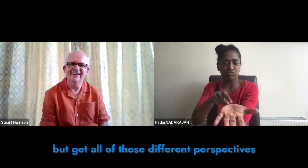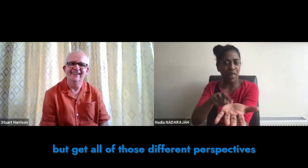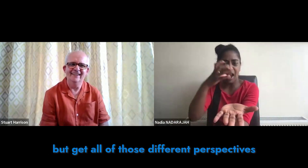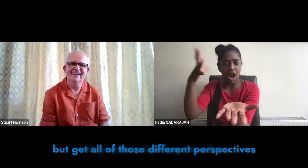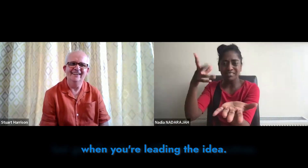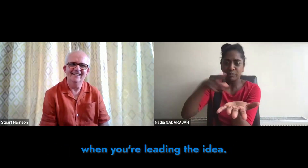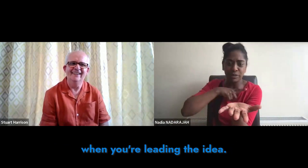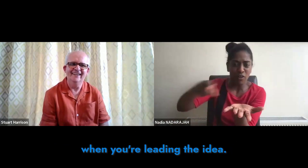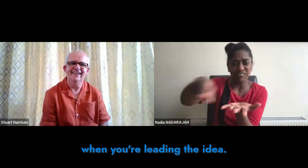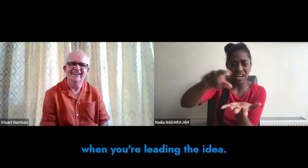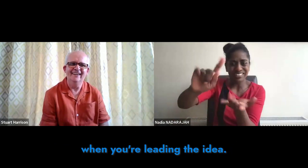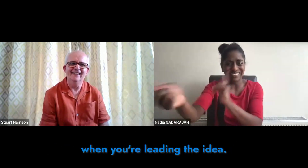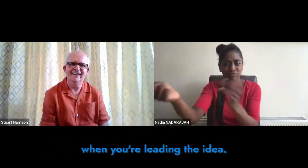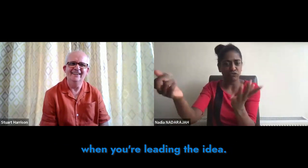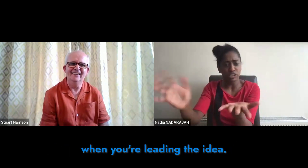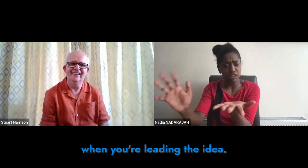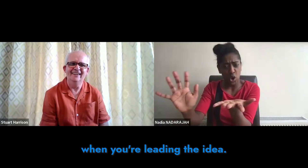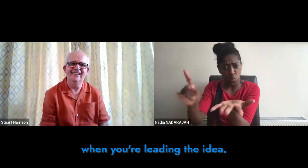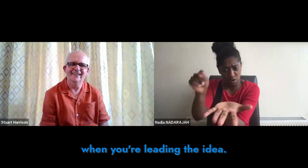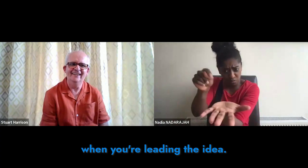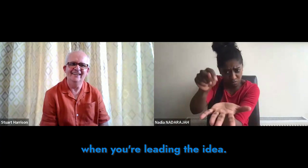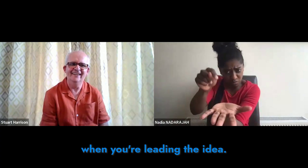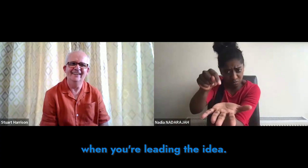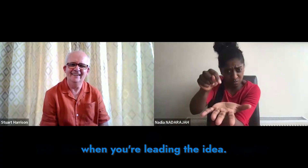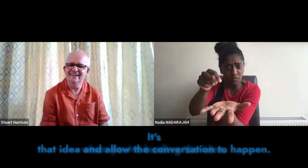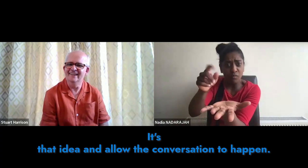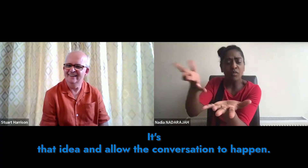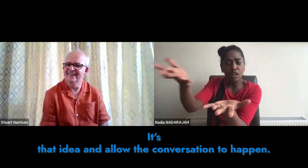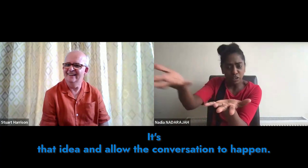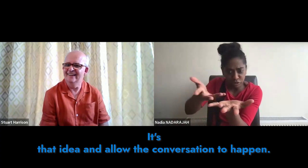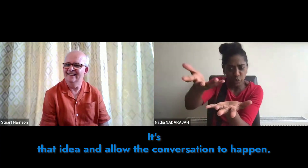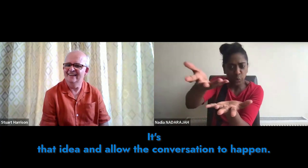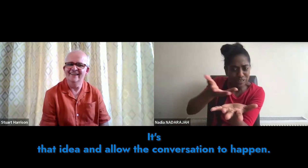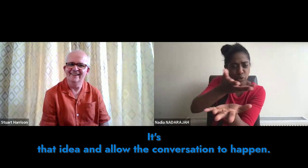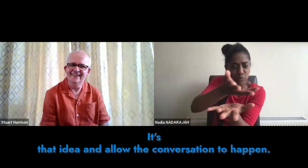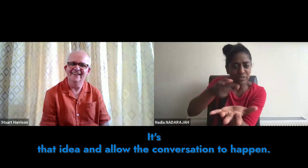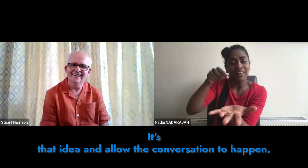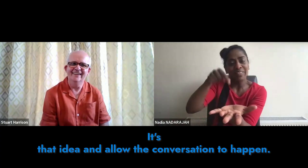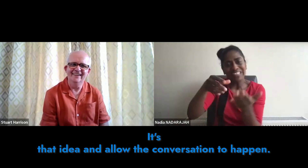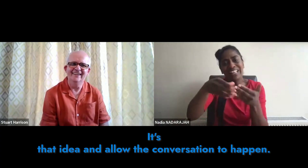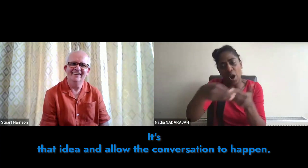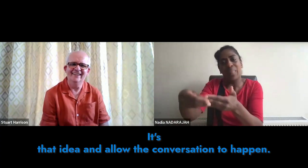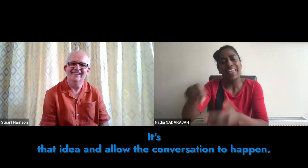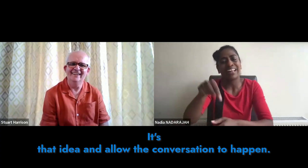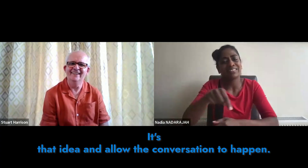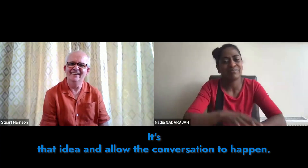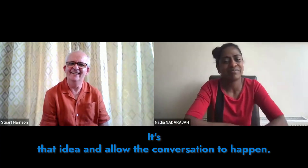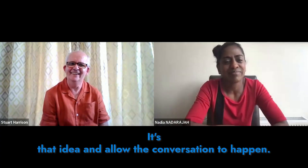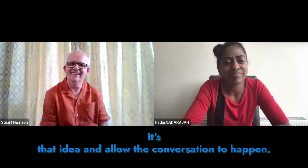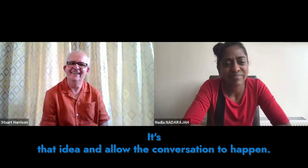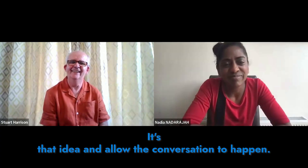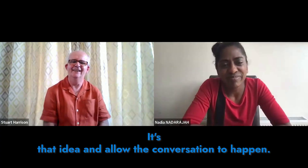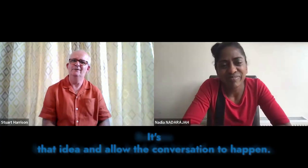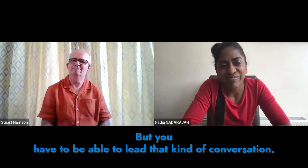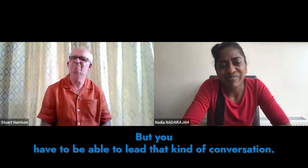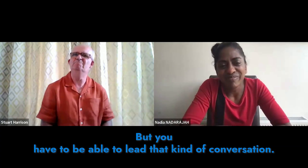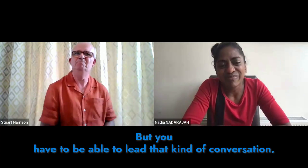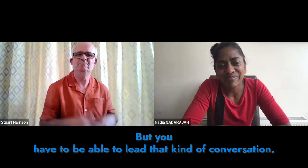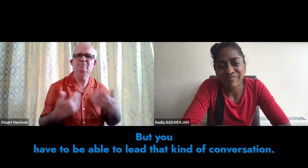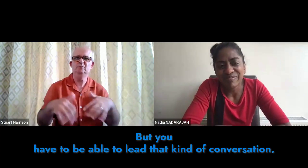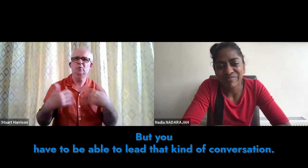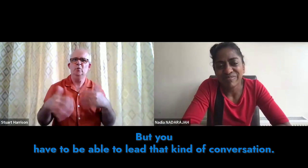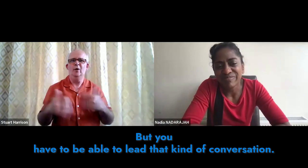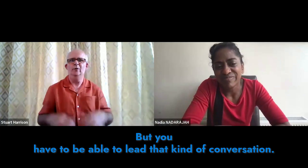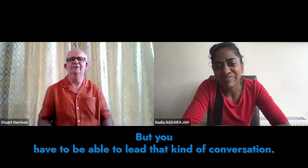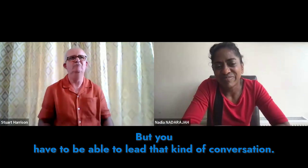perspectives when you're leading the idea. It's that idea and allow the conversation to happen, but you have